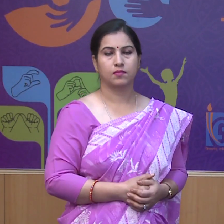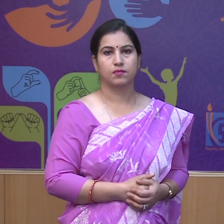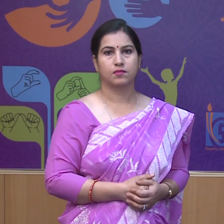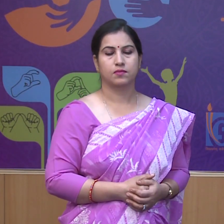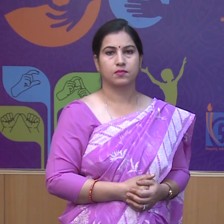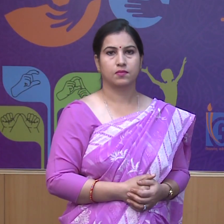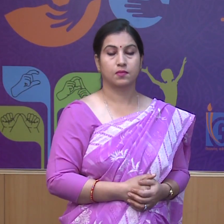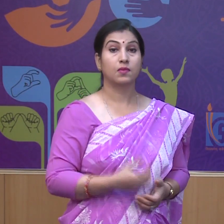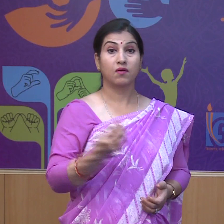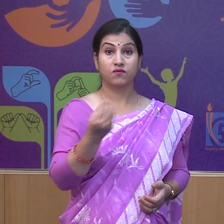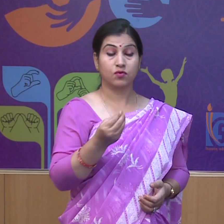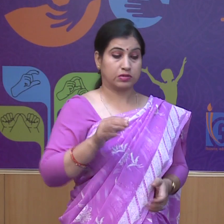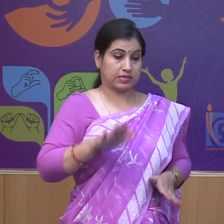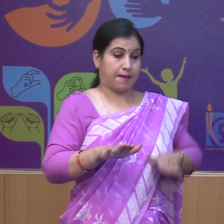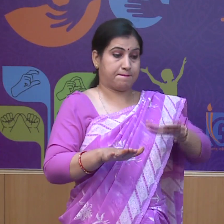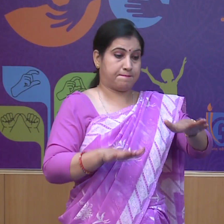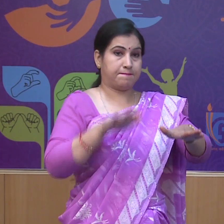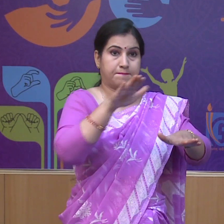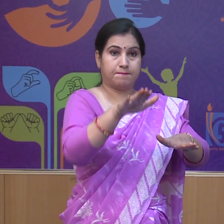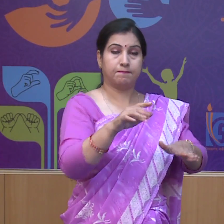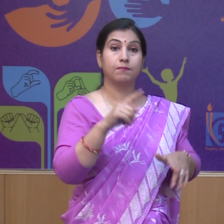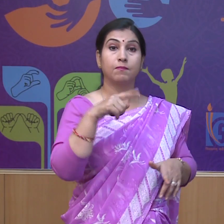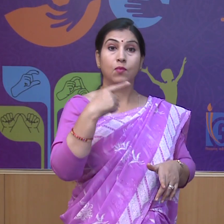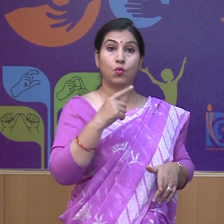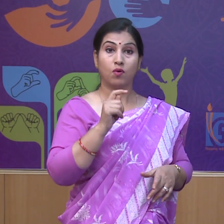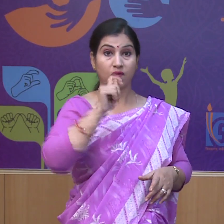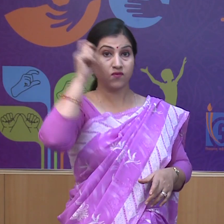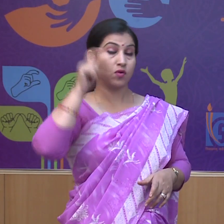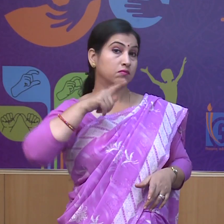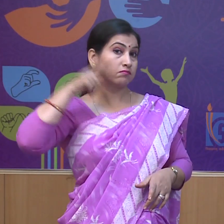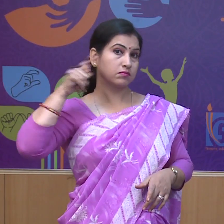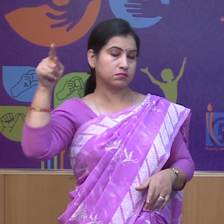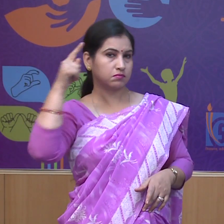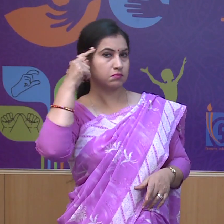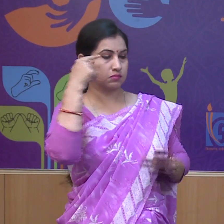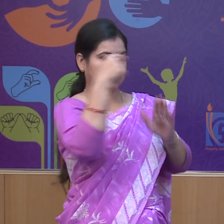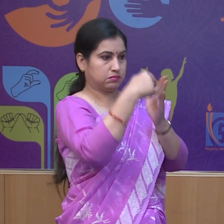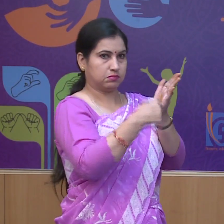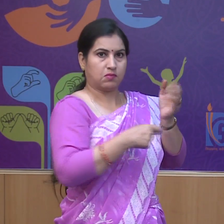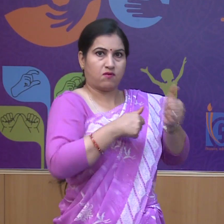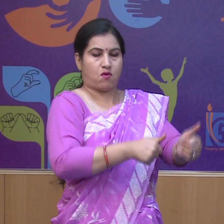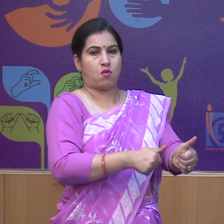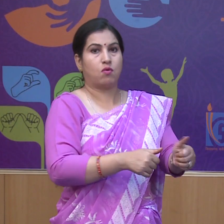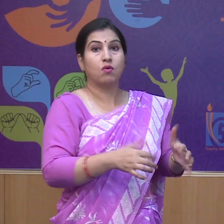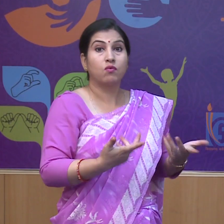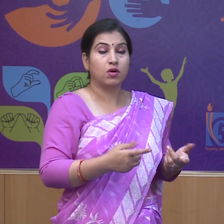Few steps were taken by the British to control trade and commerce in India.